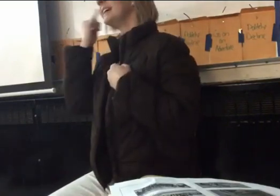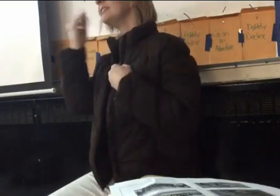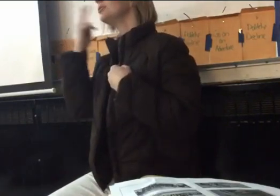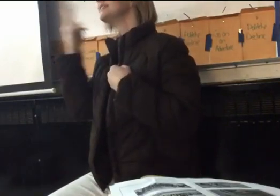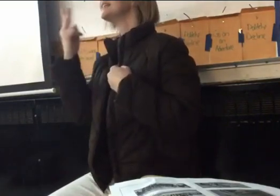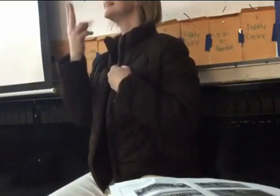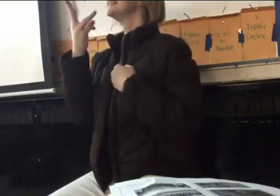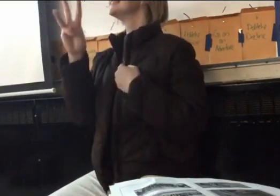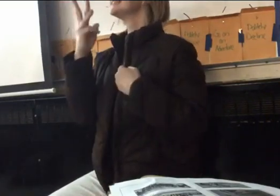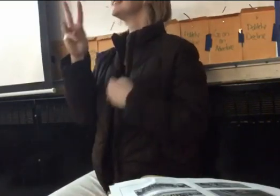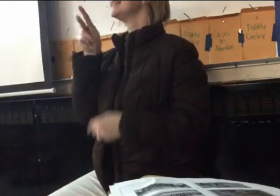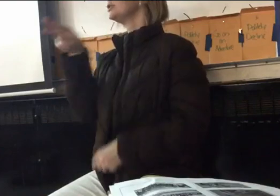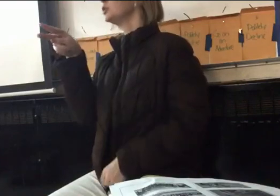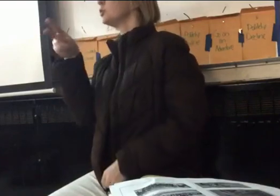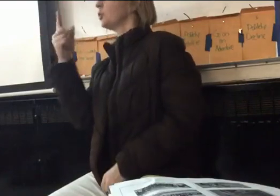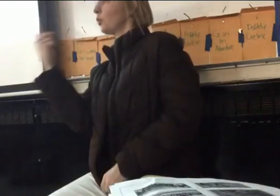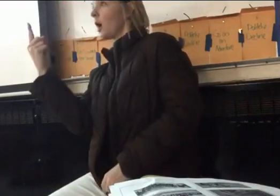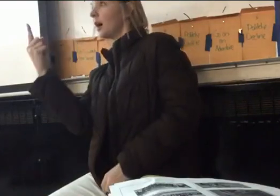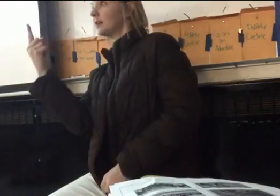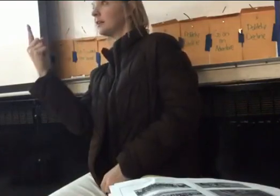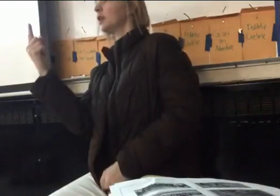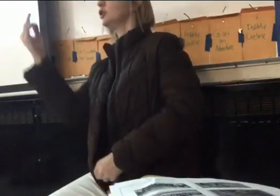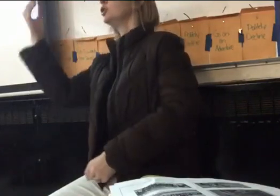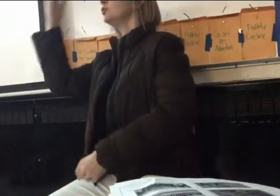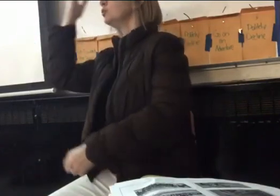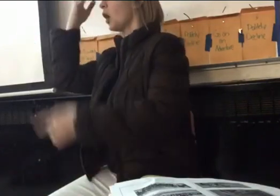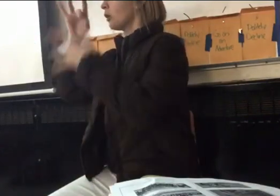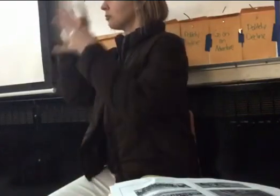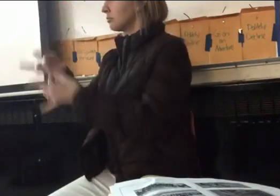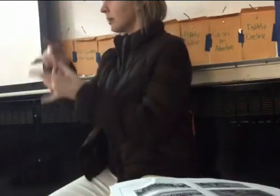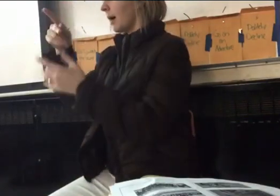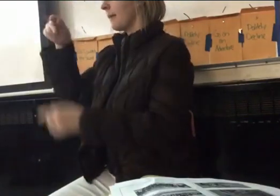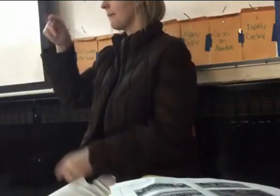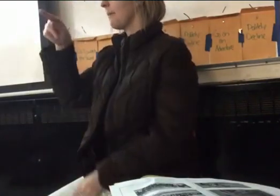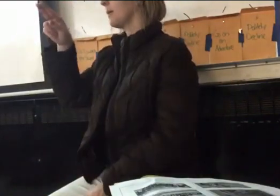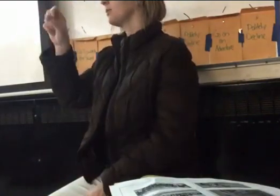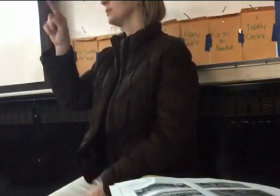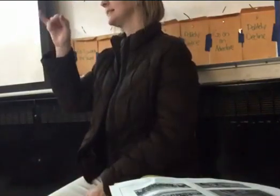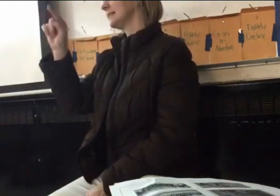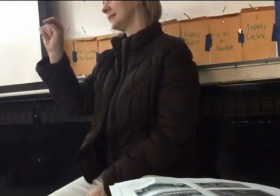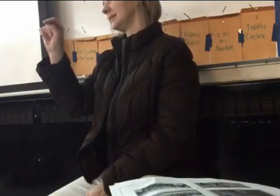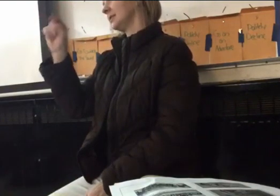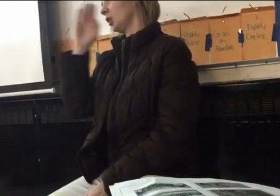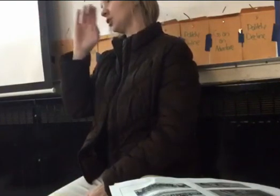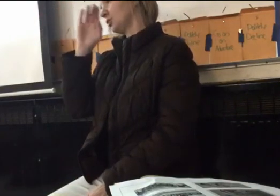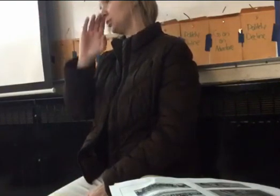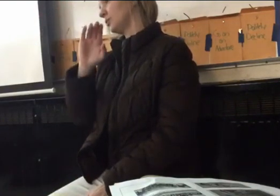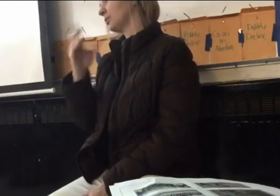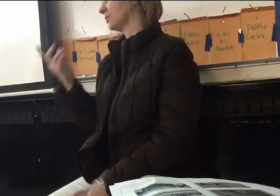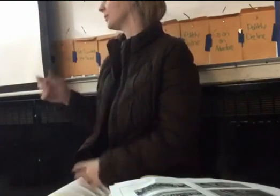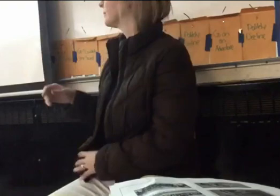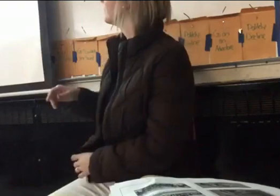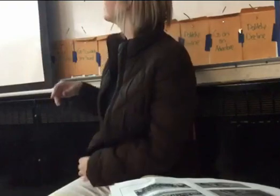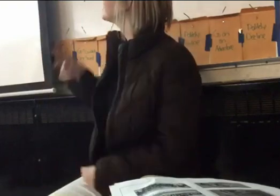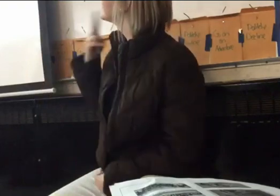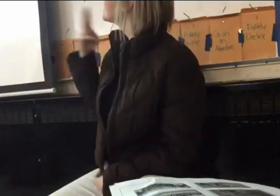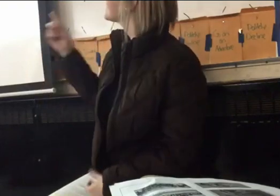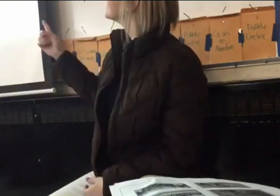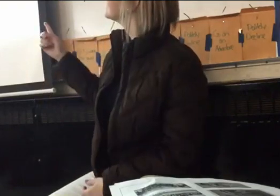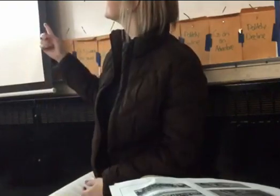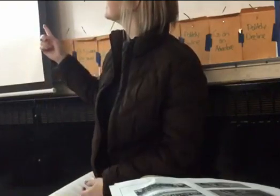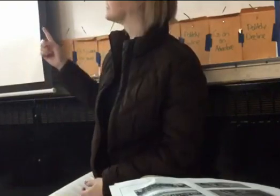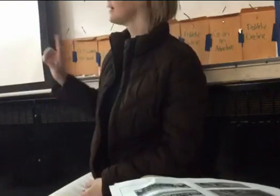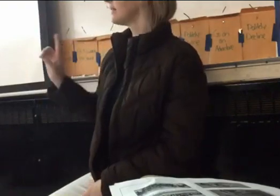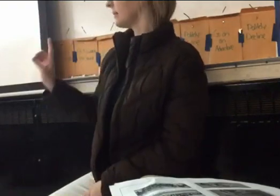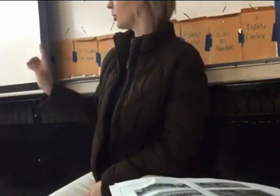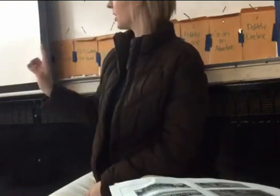16 to 1 on any political cartoon, you know it's going to be a populist cartoon. Now, if you see on this one, you have the